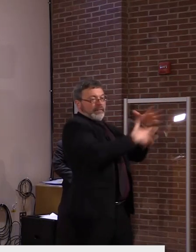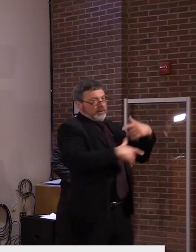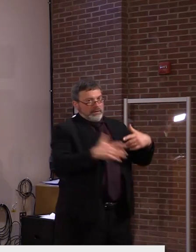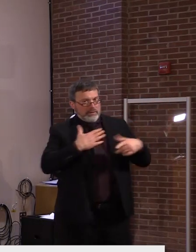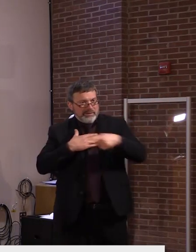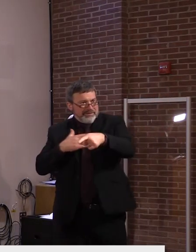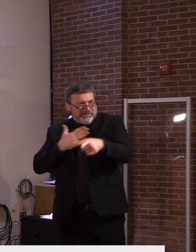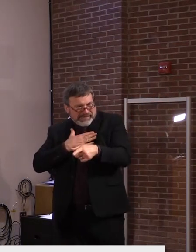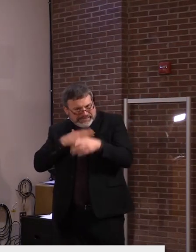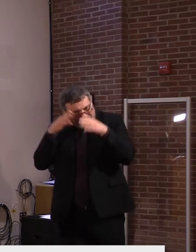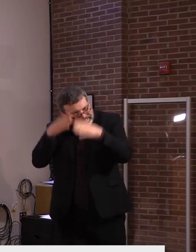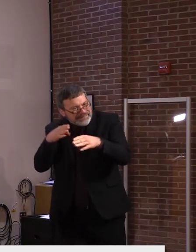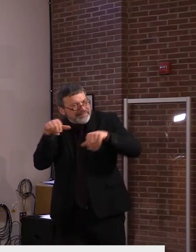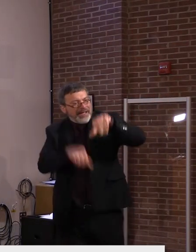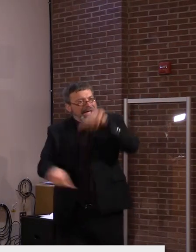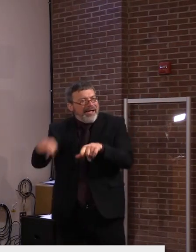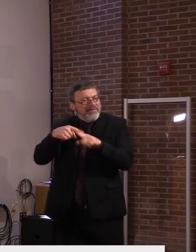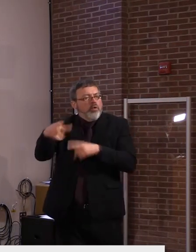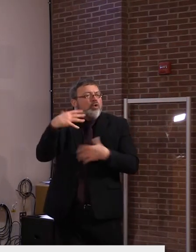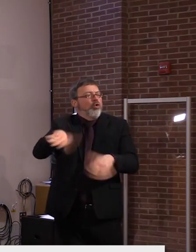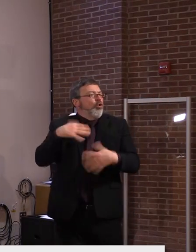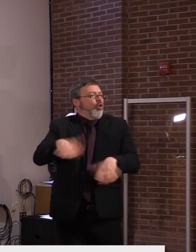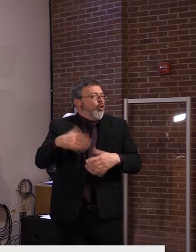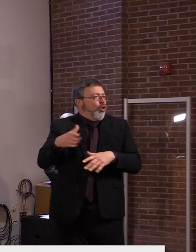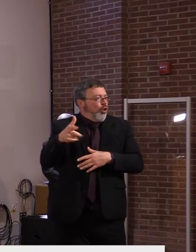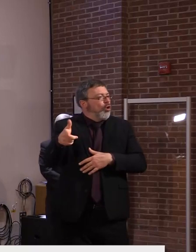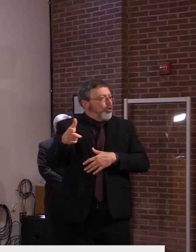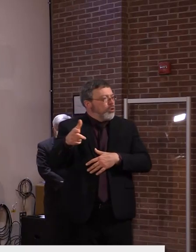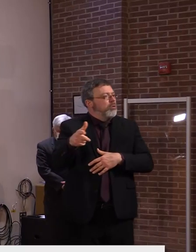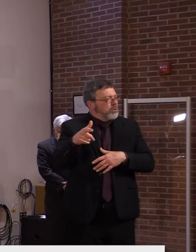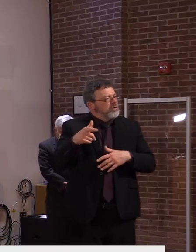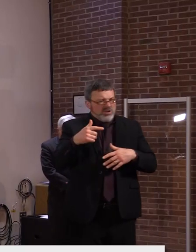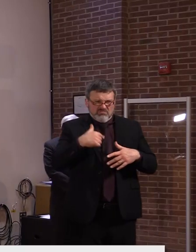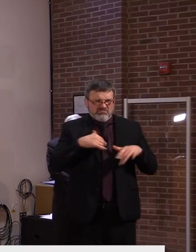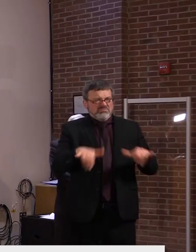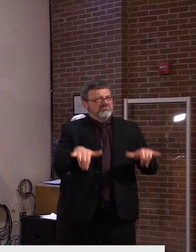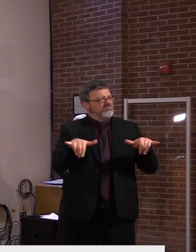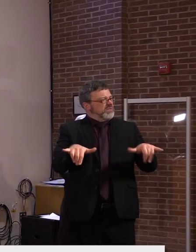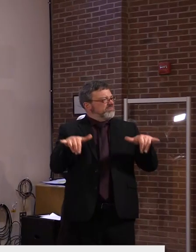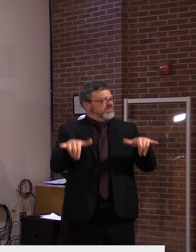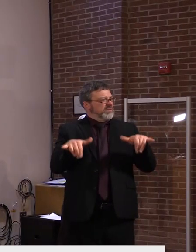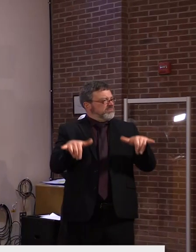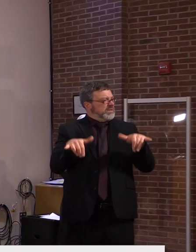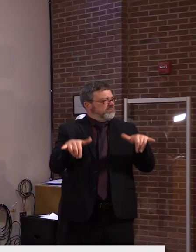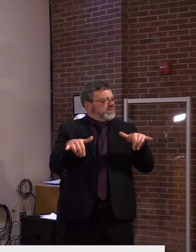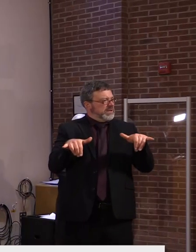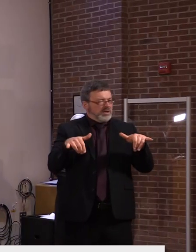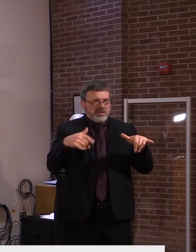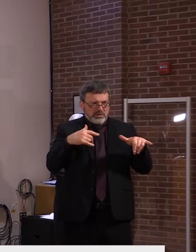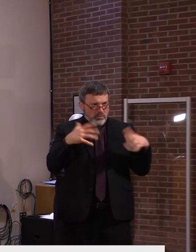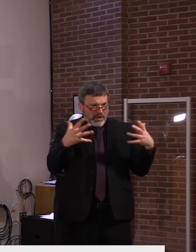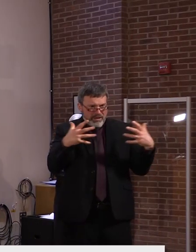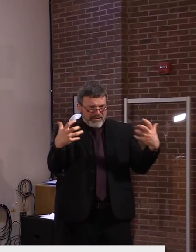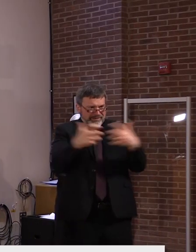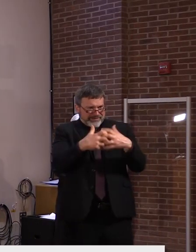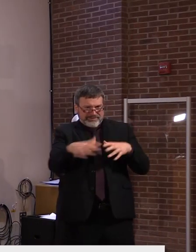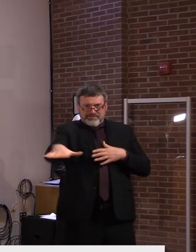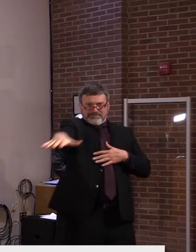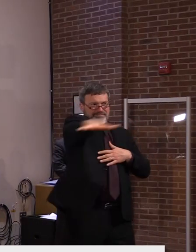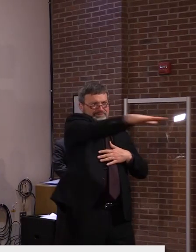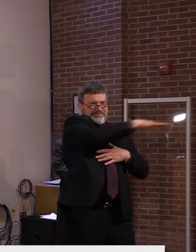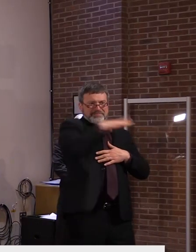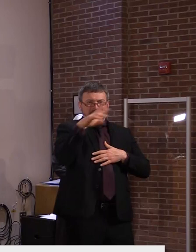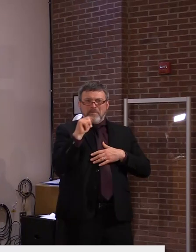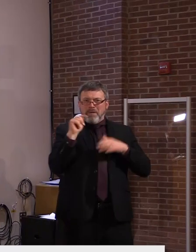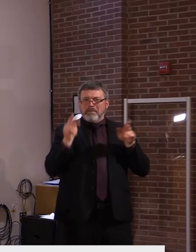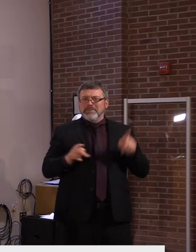taken, and we'll continue to do what we think is best for Vermont. Having said that, I